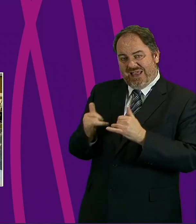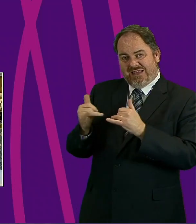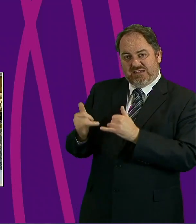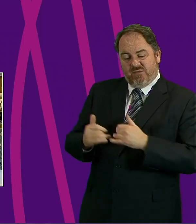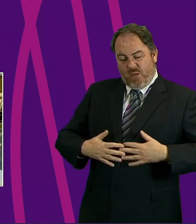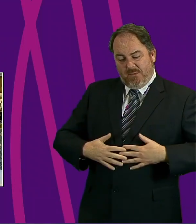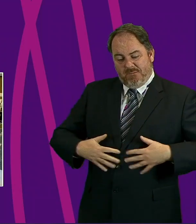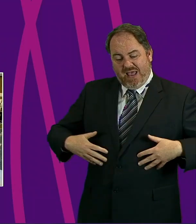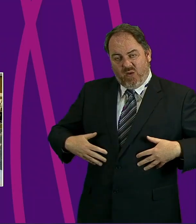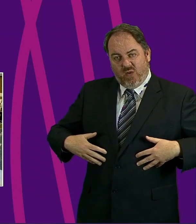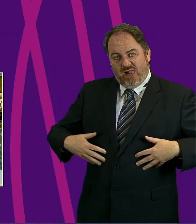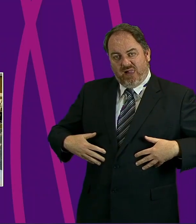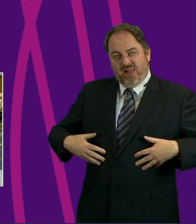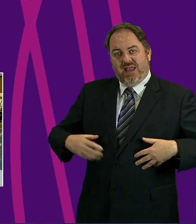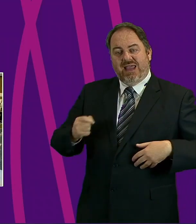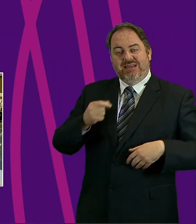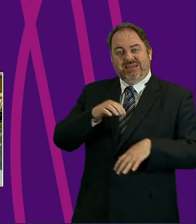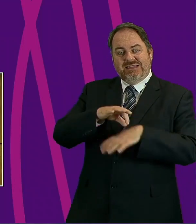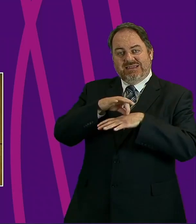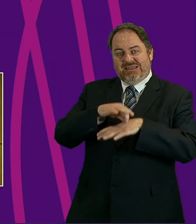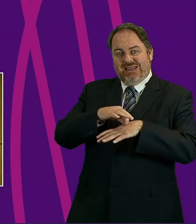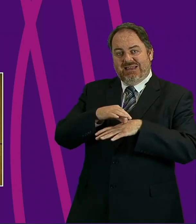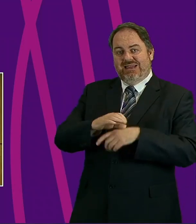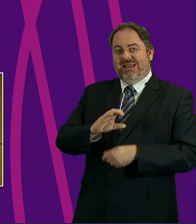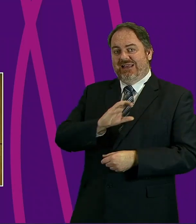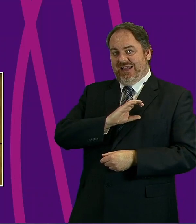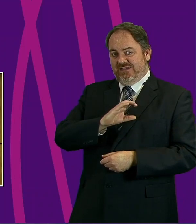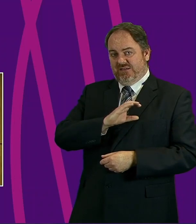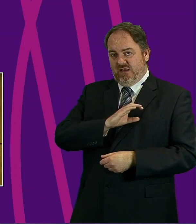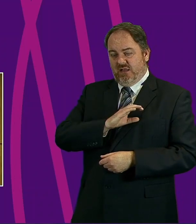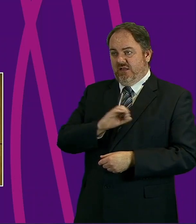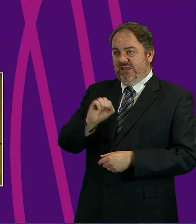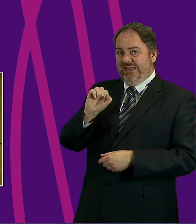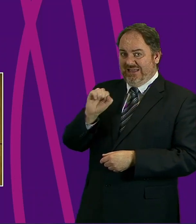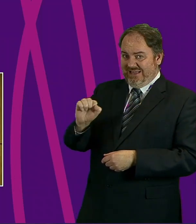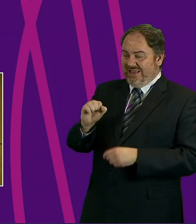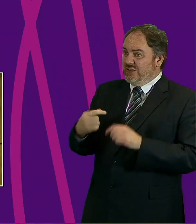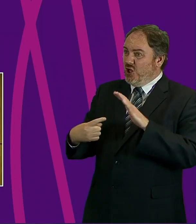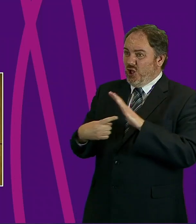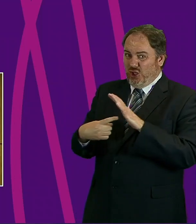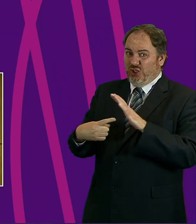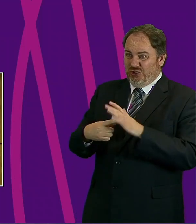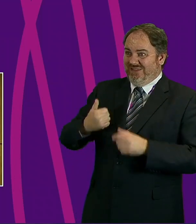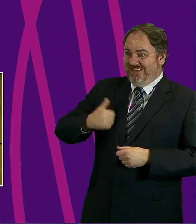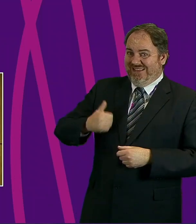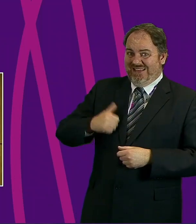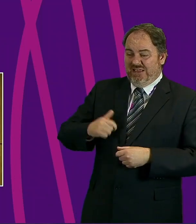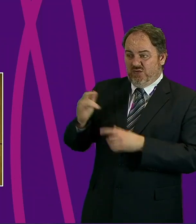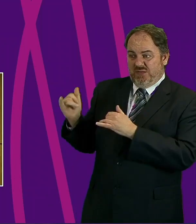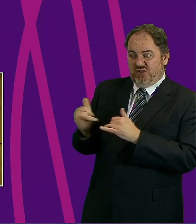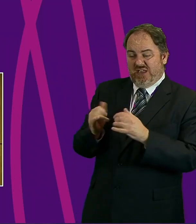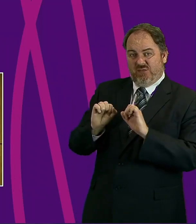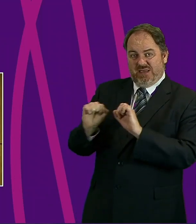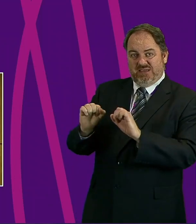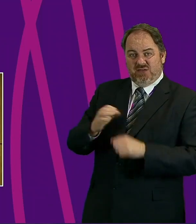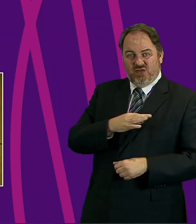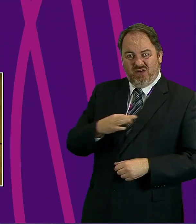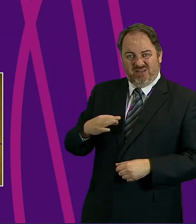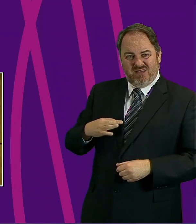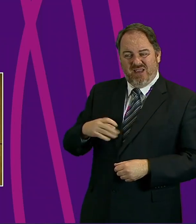early February this year, despite his own GP marking his case as very urgent. My constituent has received a letter postponing